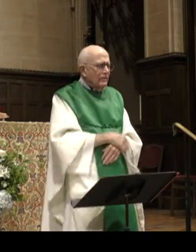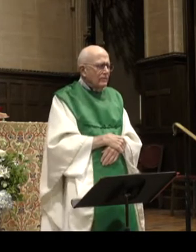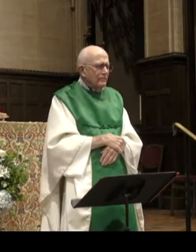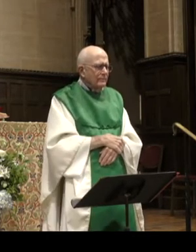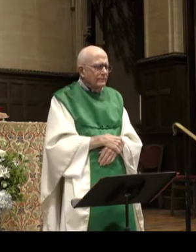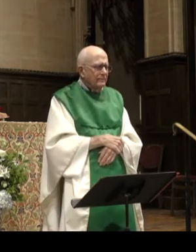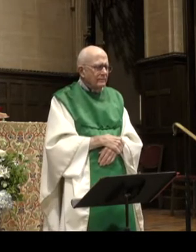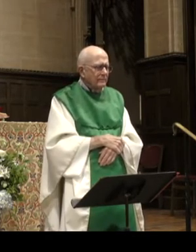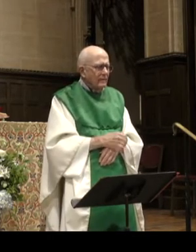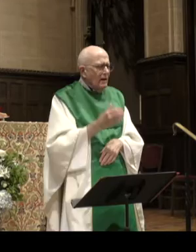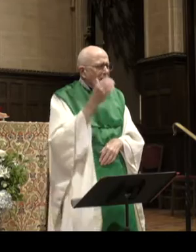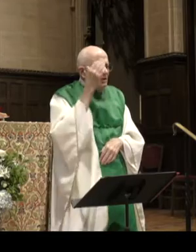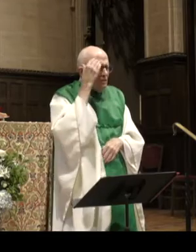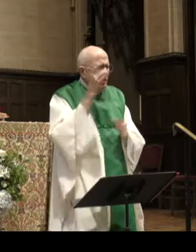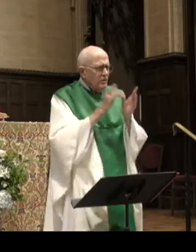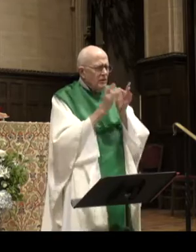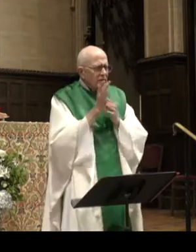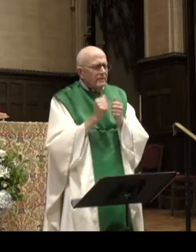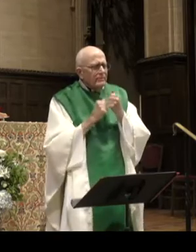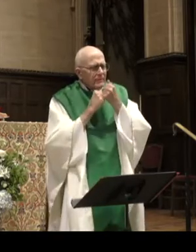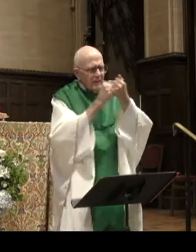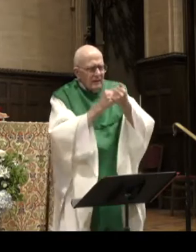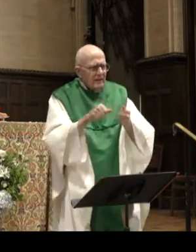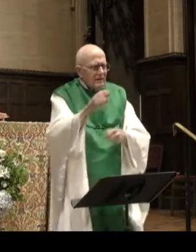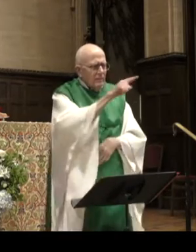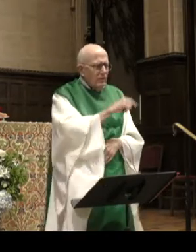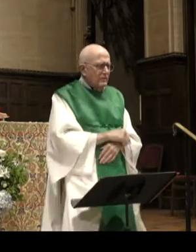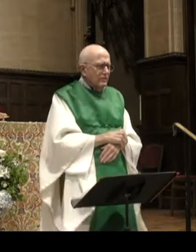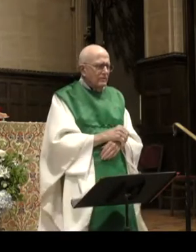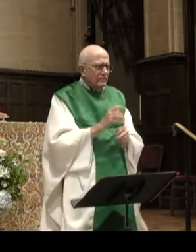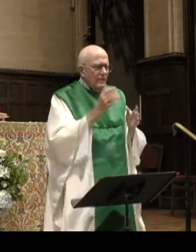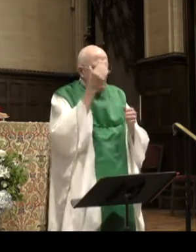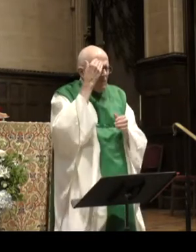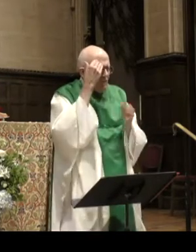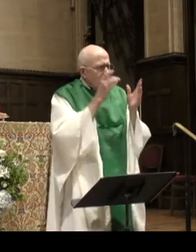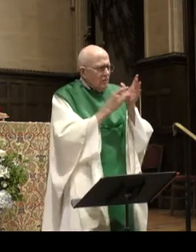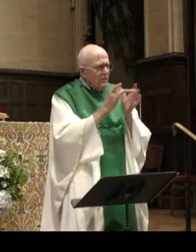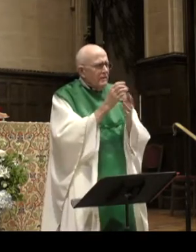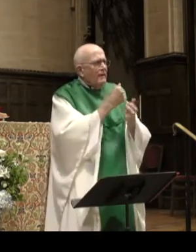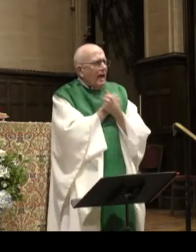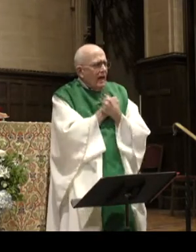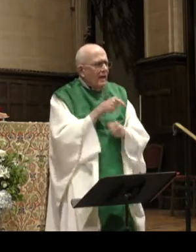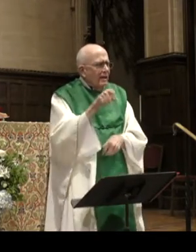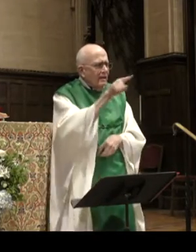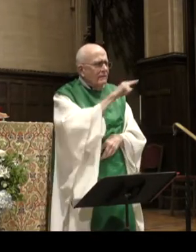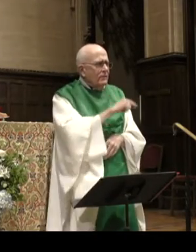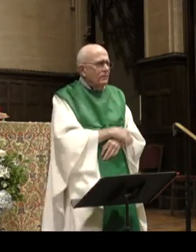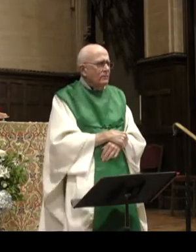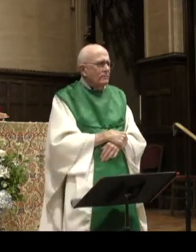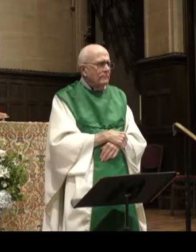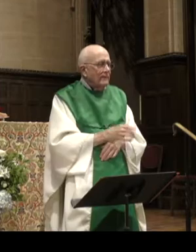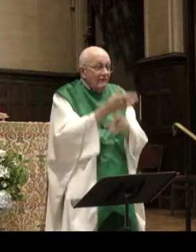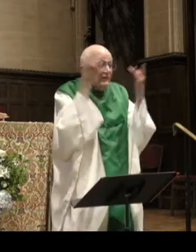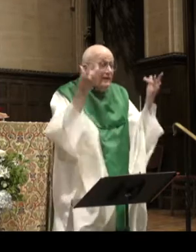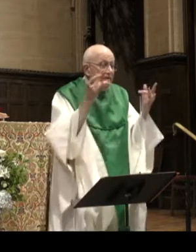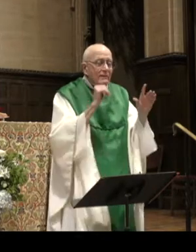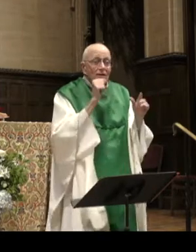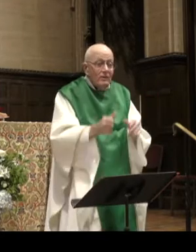them. Know that Jesus supports them. Know that Jesus loves them. Forget